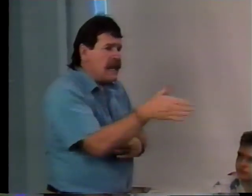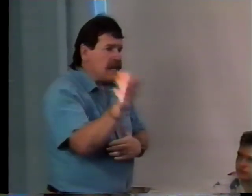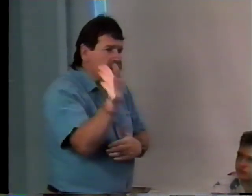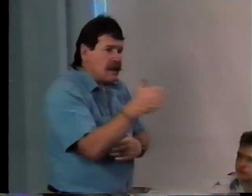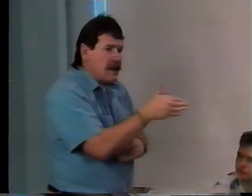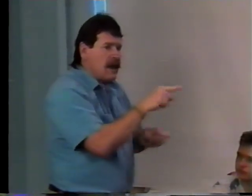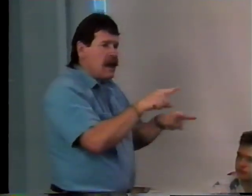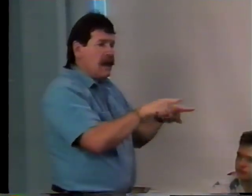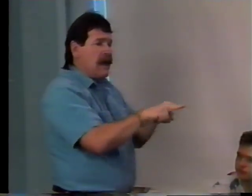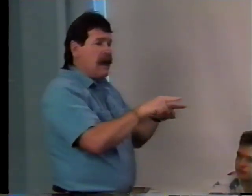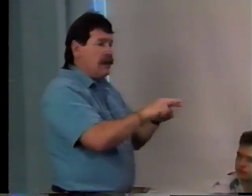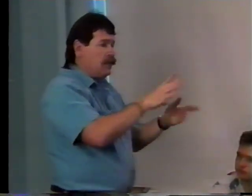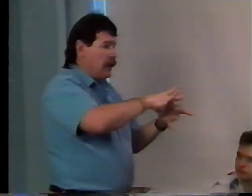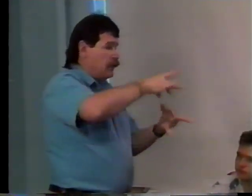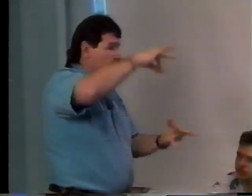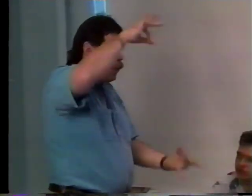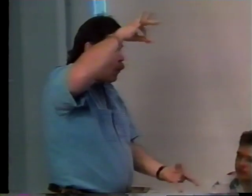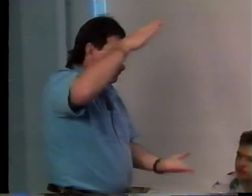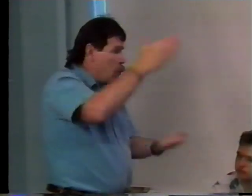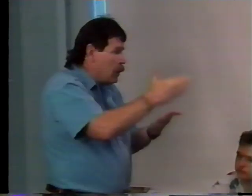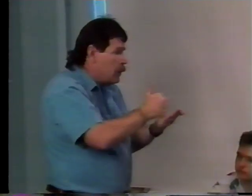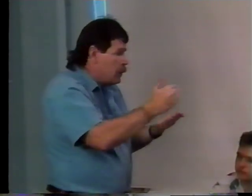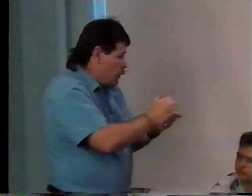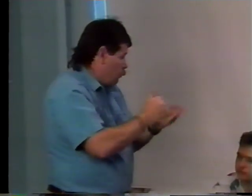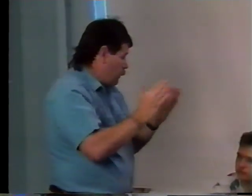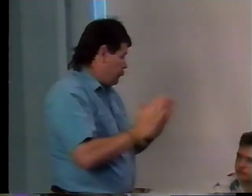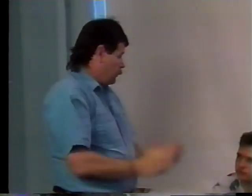wind as a soul reaper.